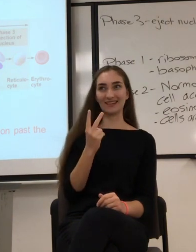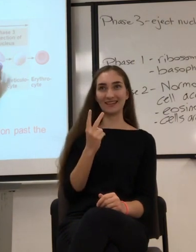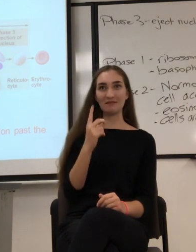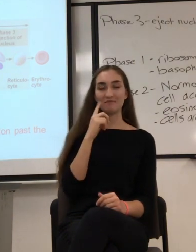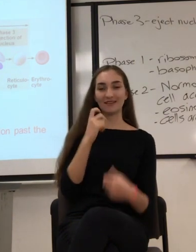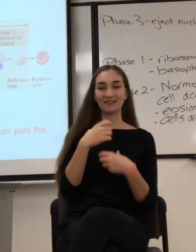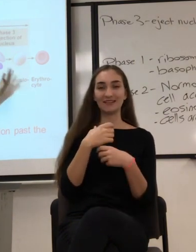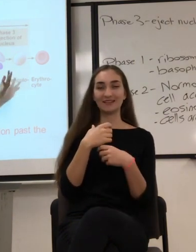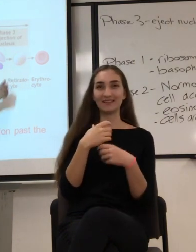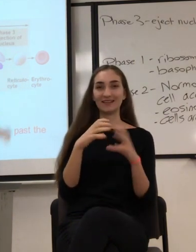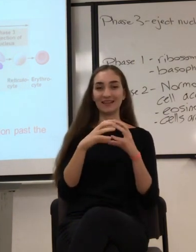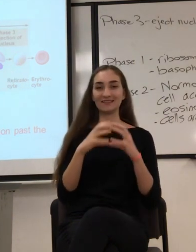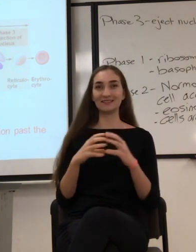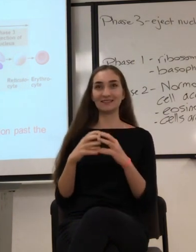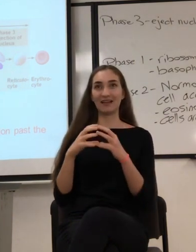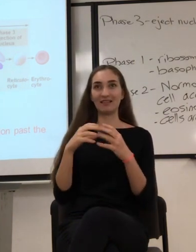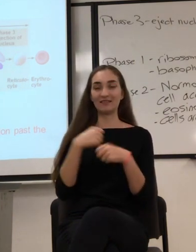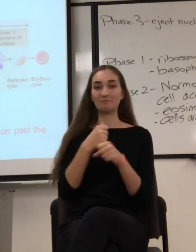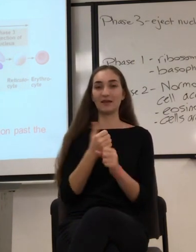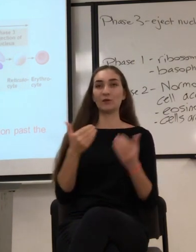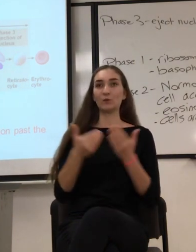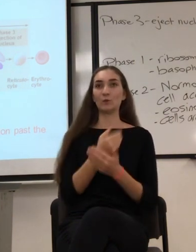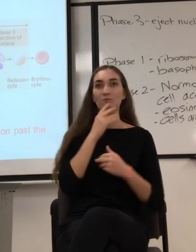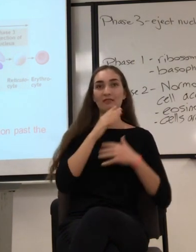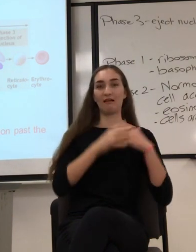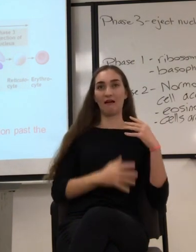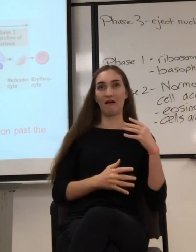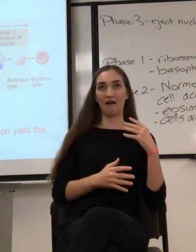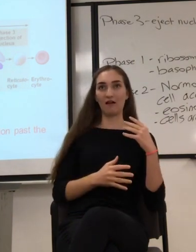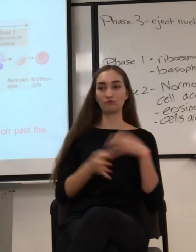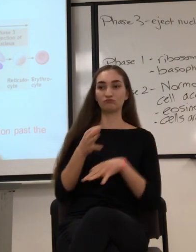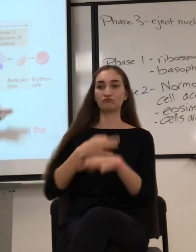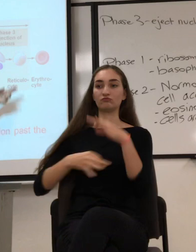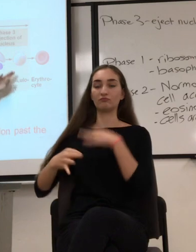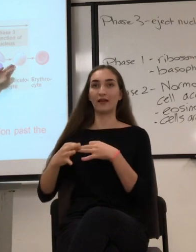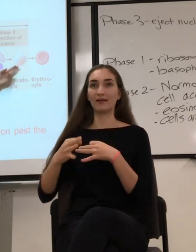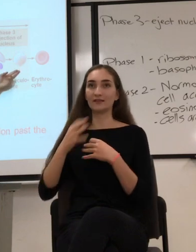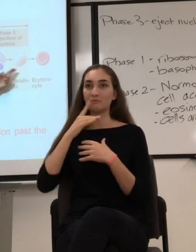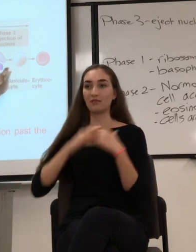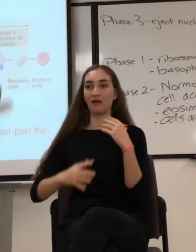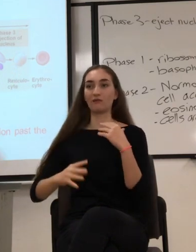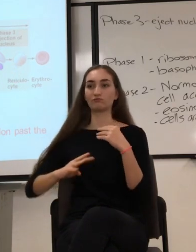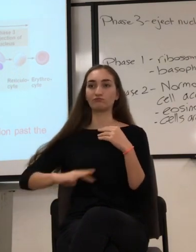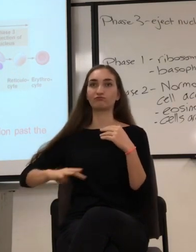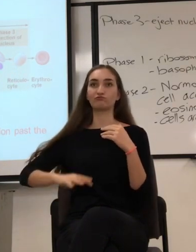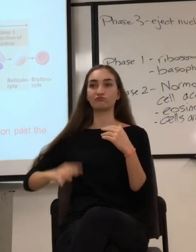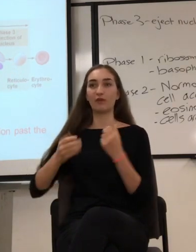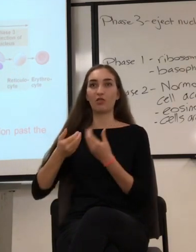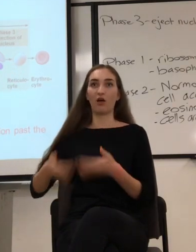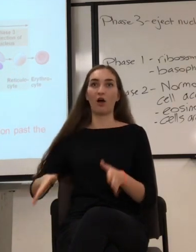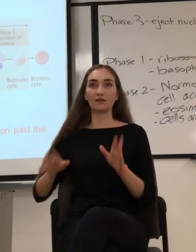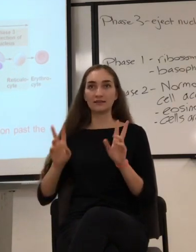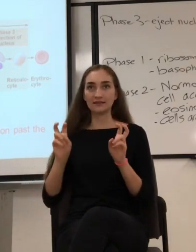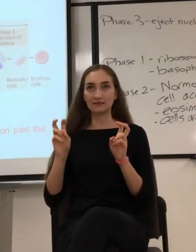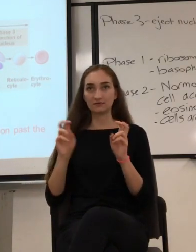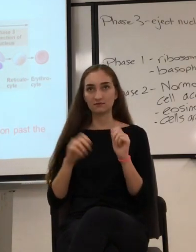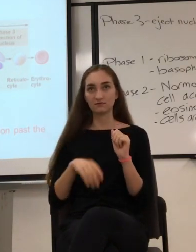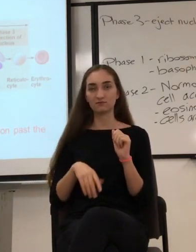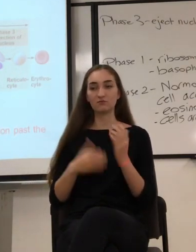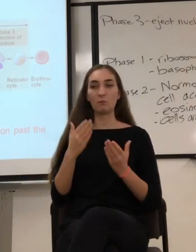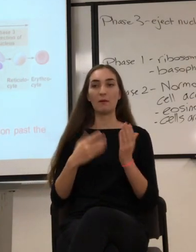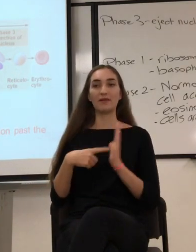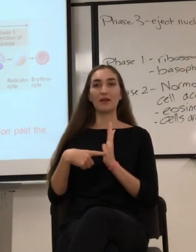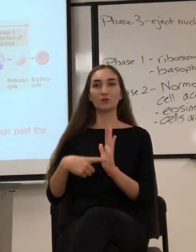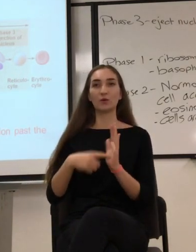new blood to replenish the blood that's being lost, I guess. So it could be evidence of blood loss somewhere in the